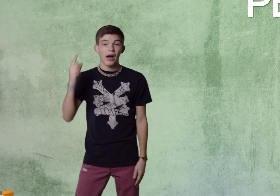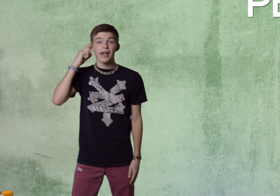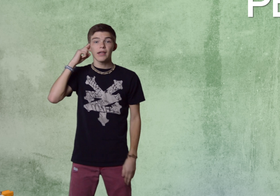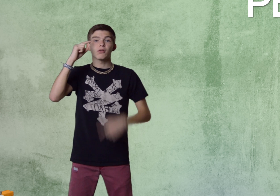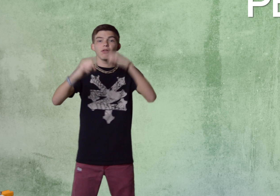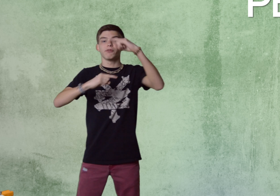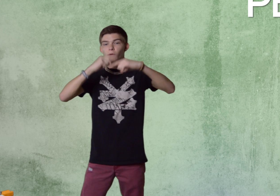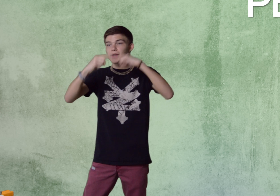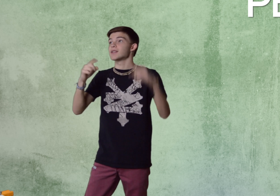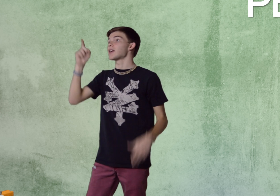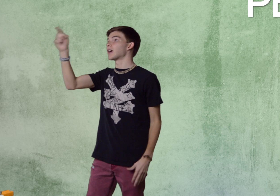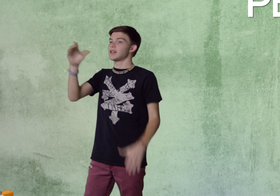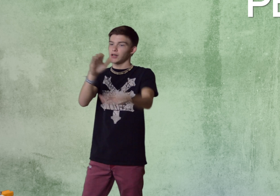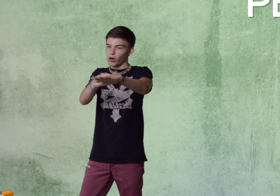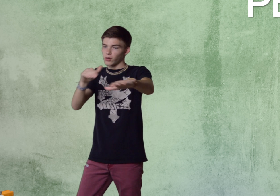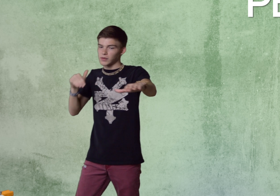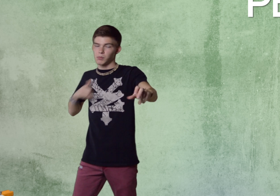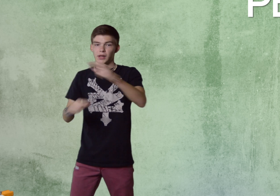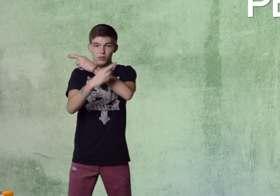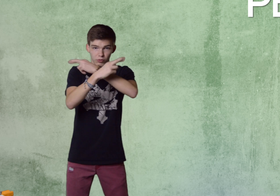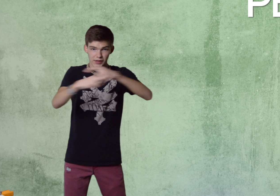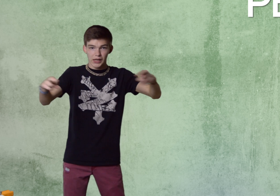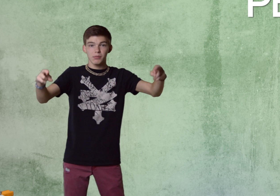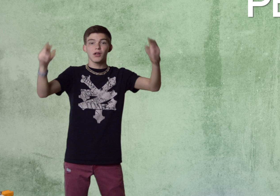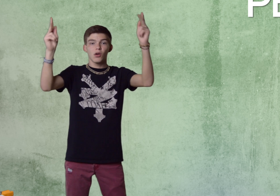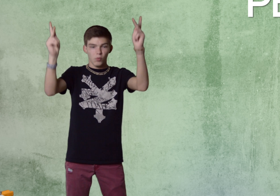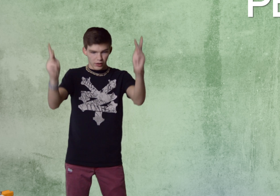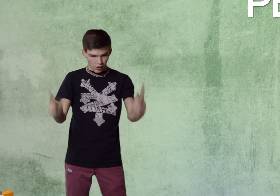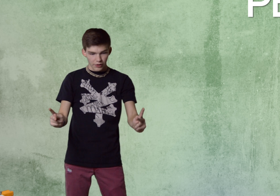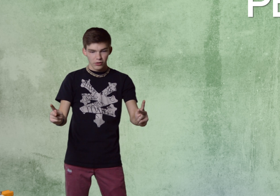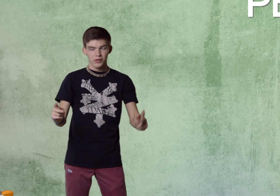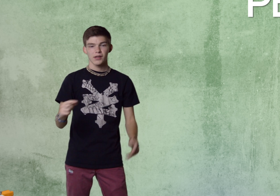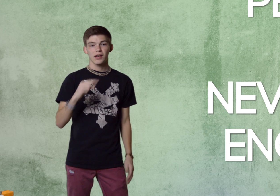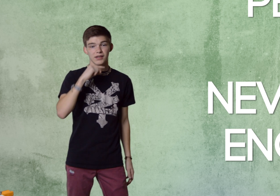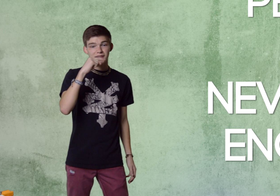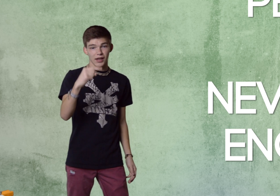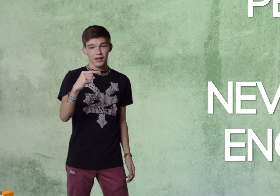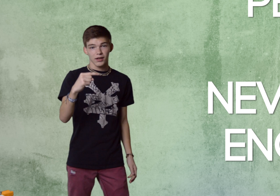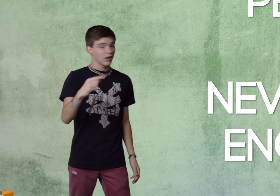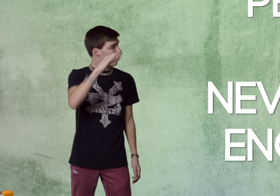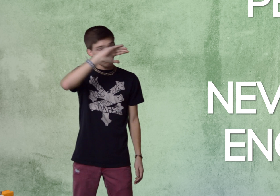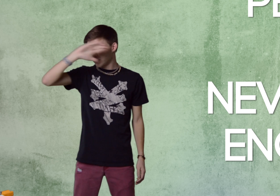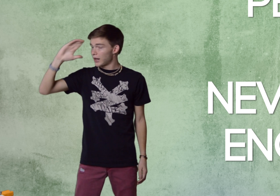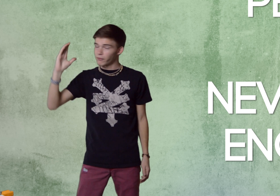I hear a voice, and he calls me redeemed when others say I'll